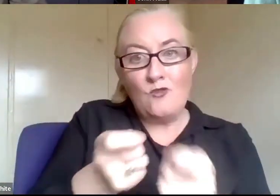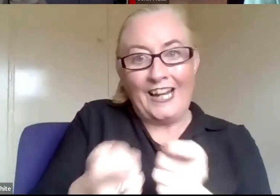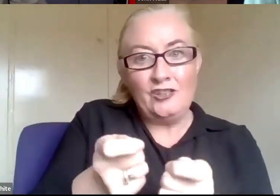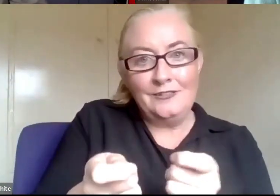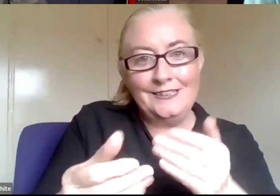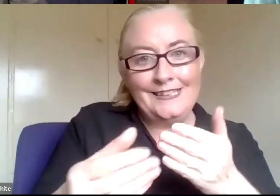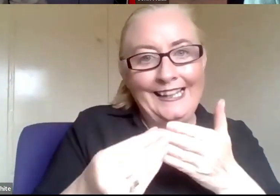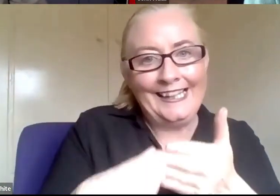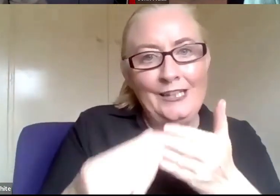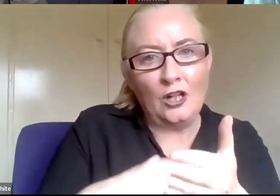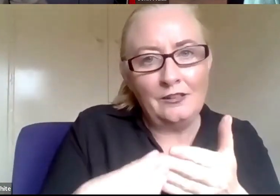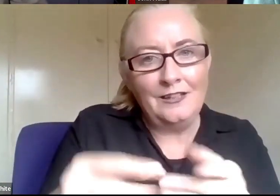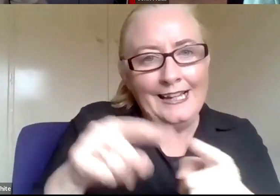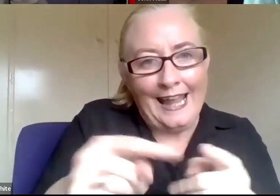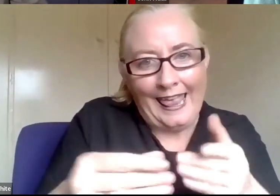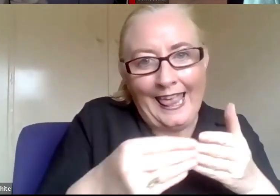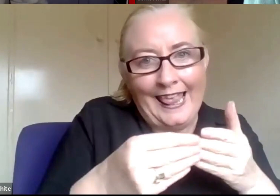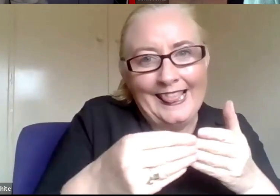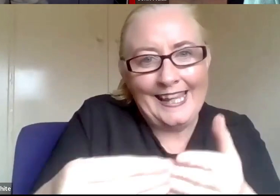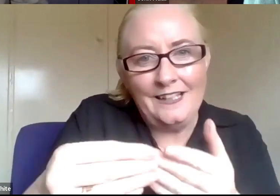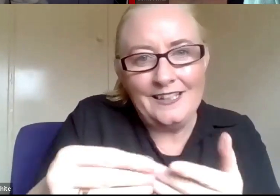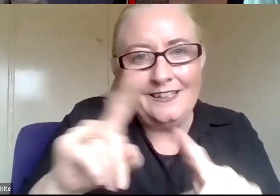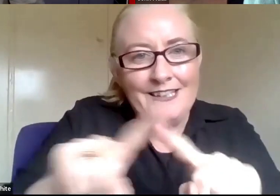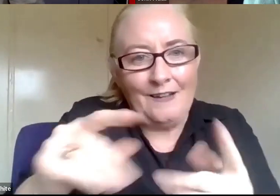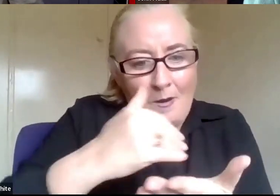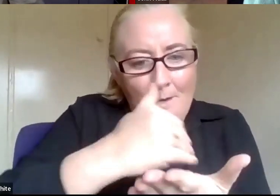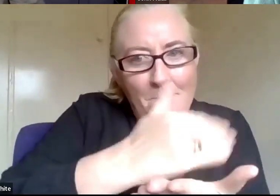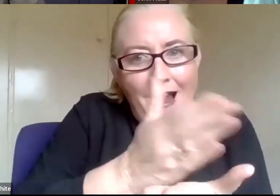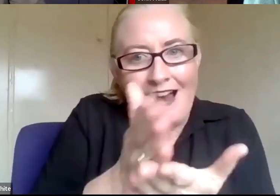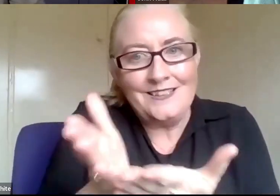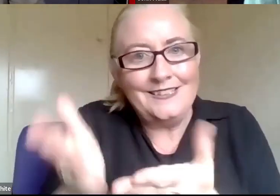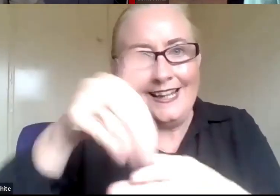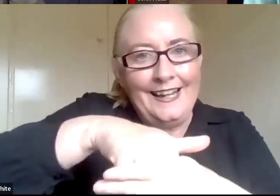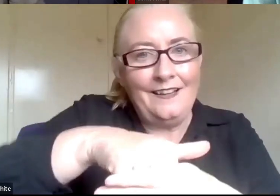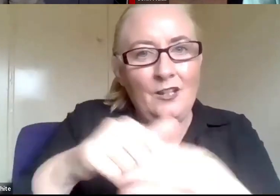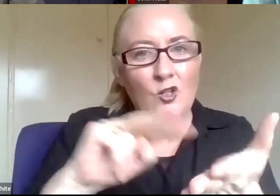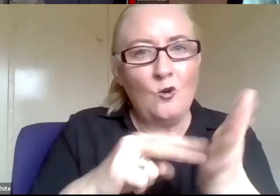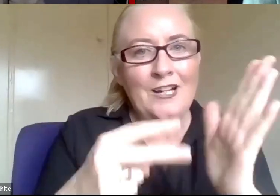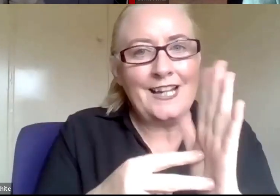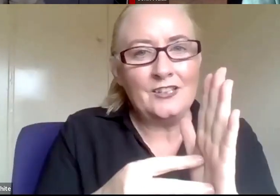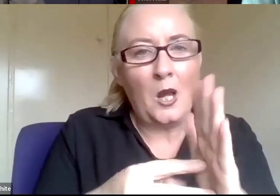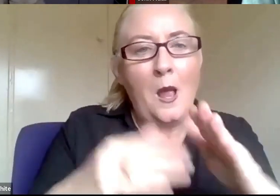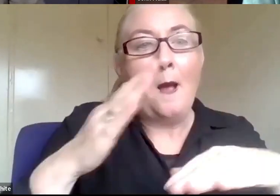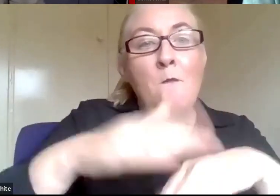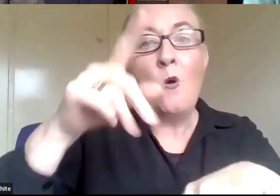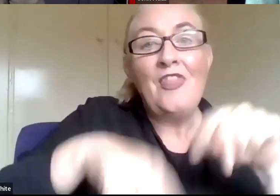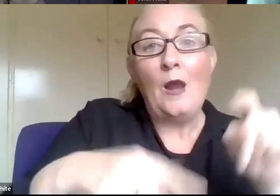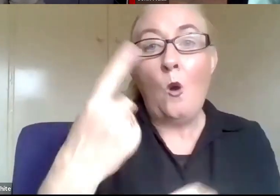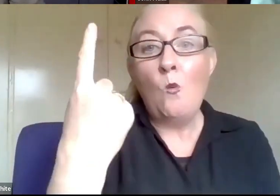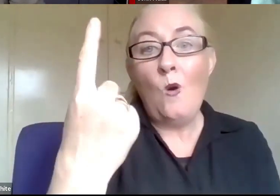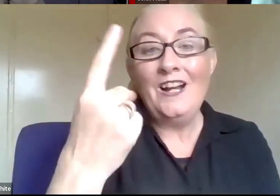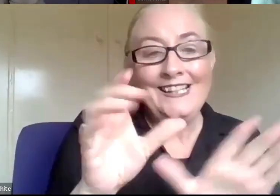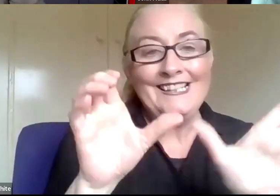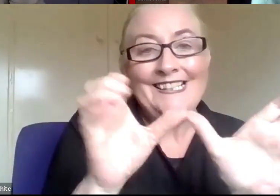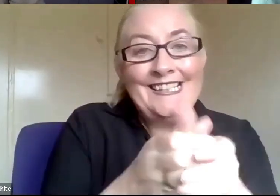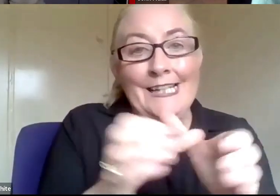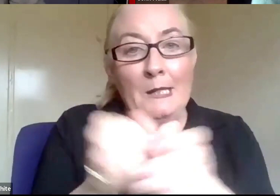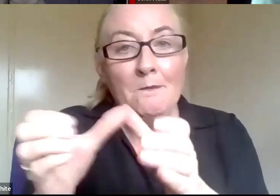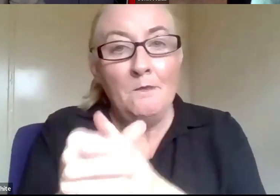of the organization with more than one team reporting to them. And then there's the strategic